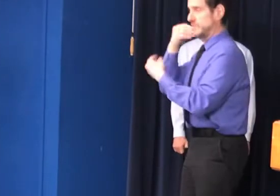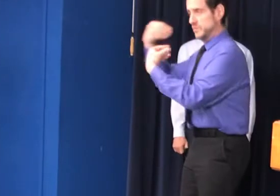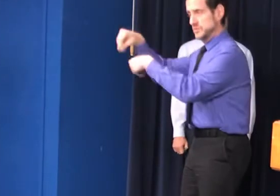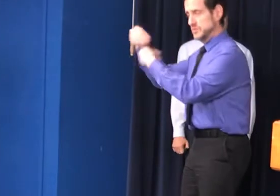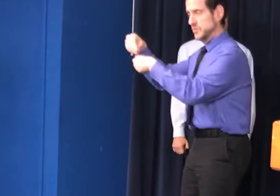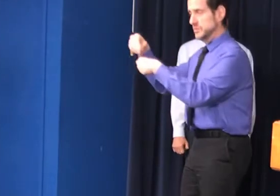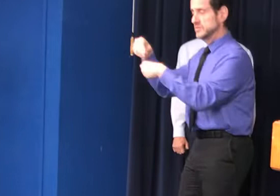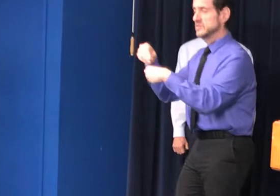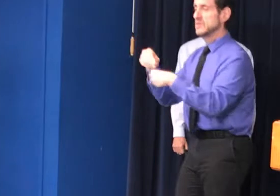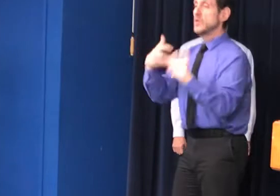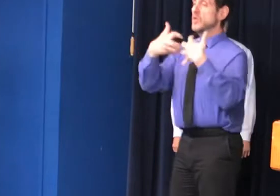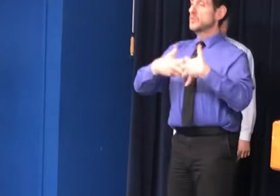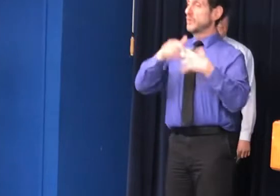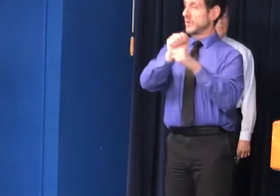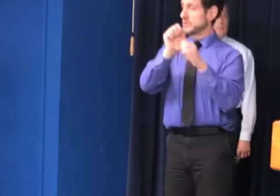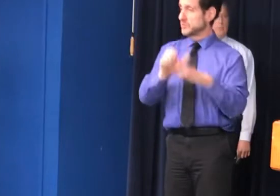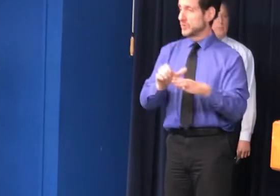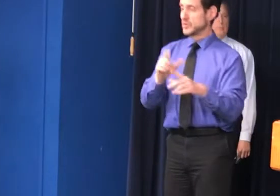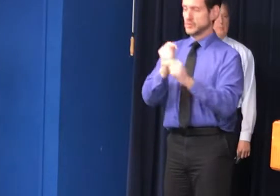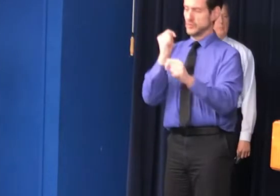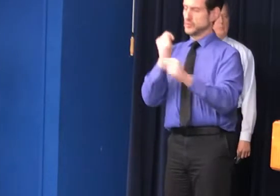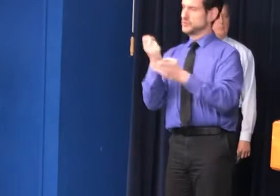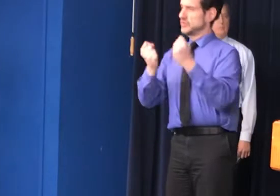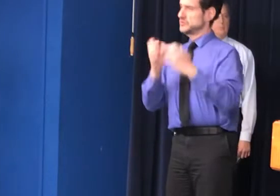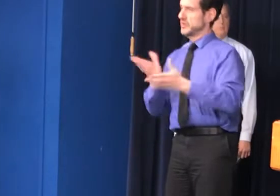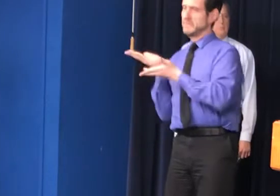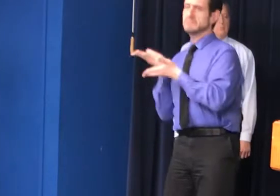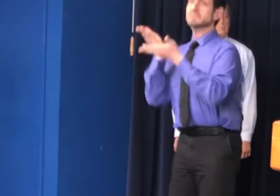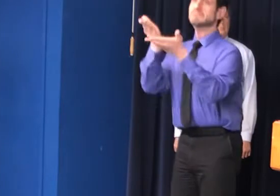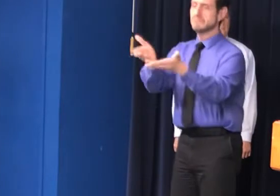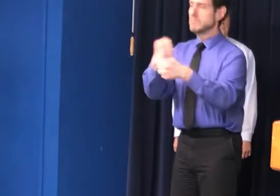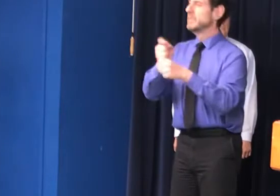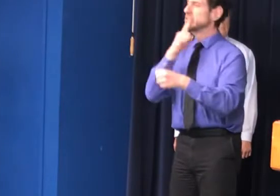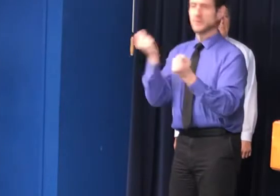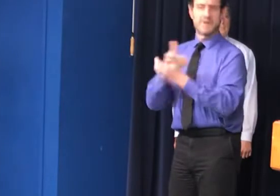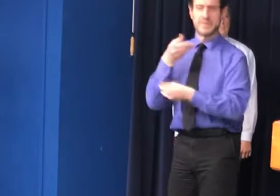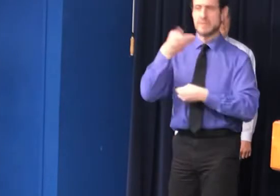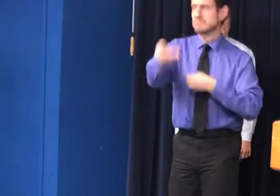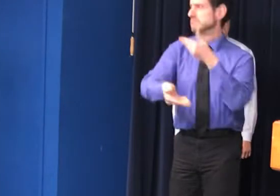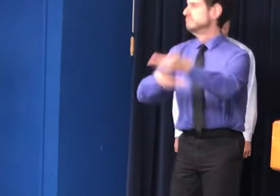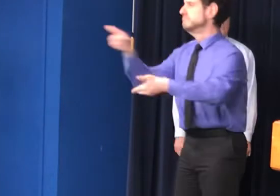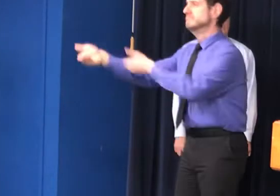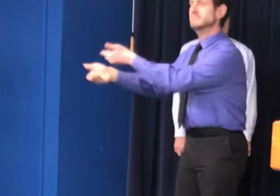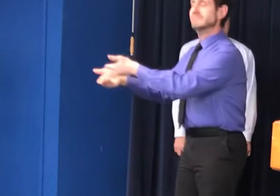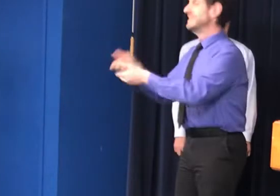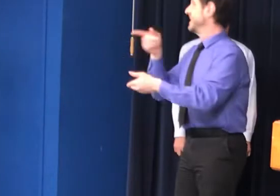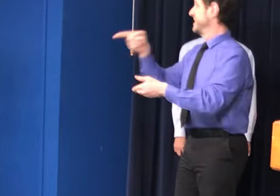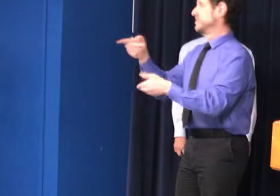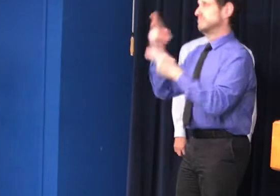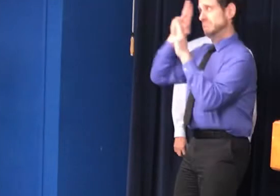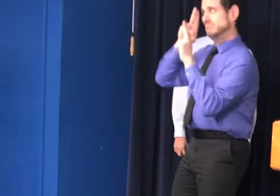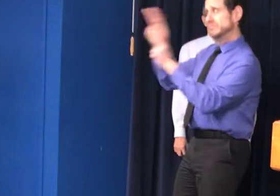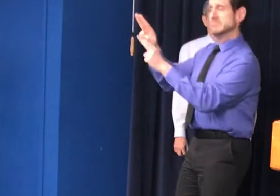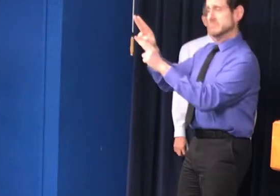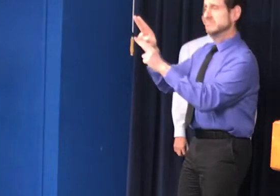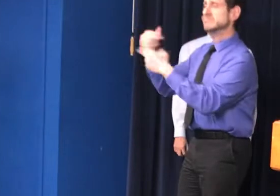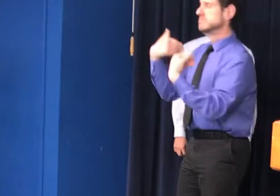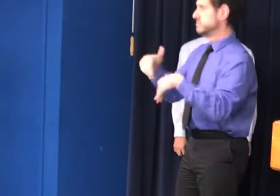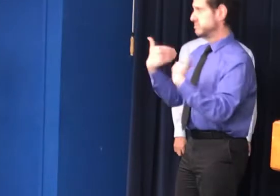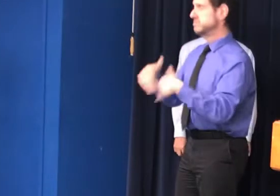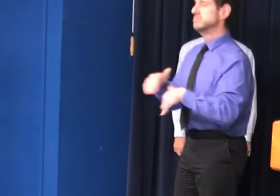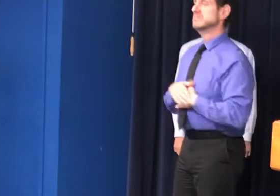workers and truck drivers who make sure that our goods get to their destination. They are some of the unsung heroes in this